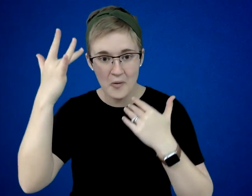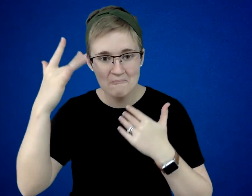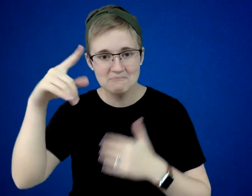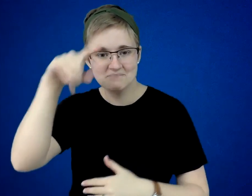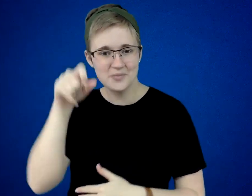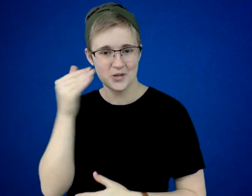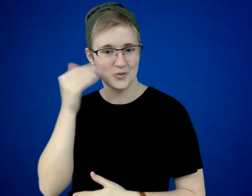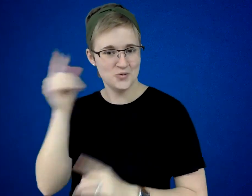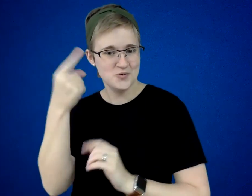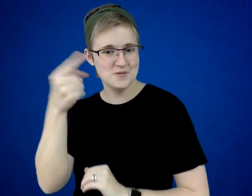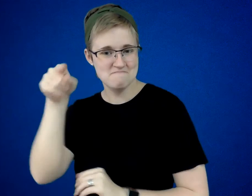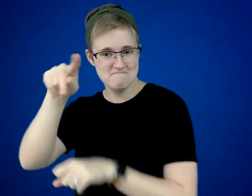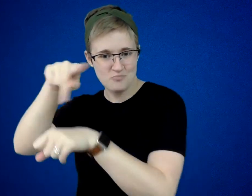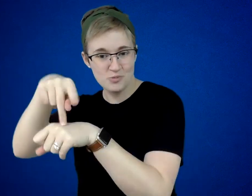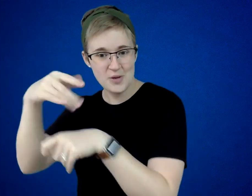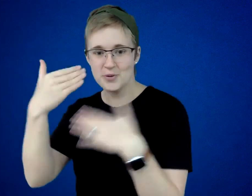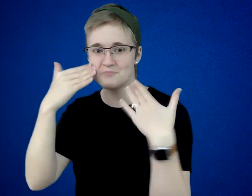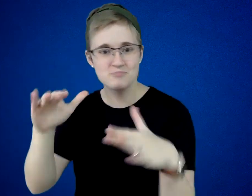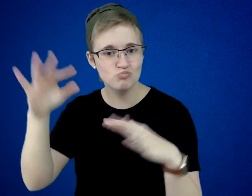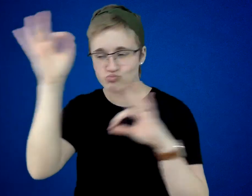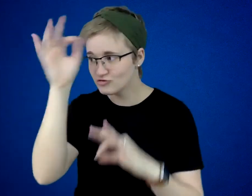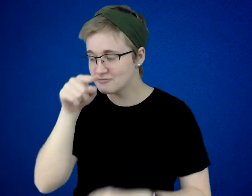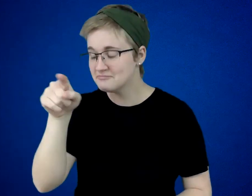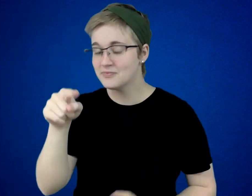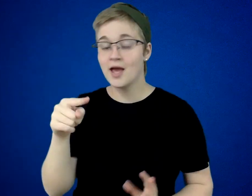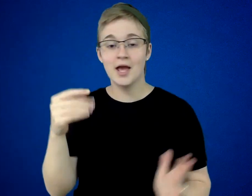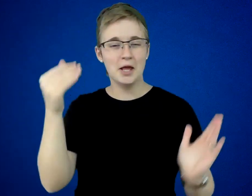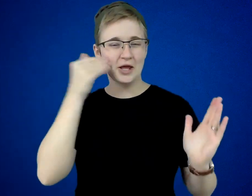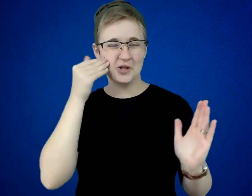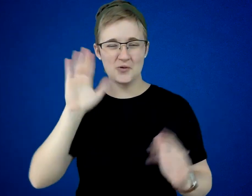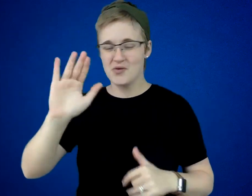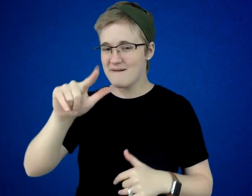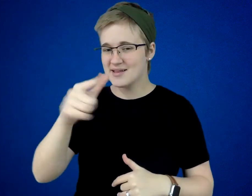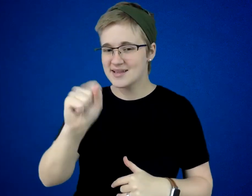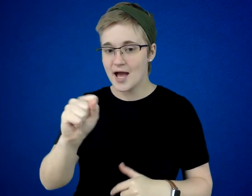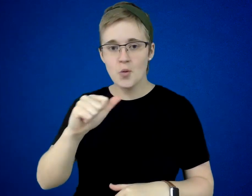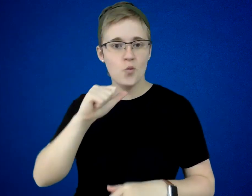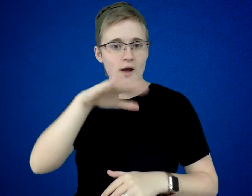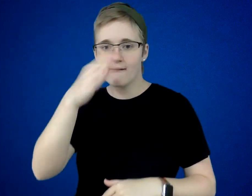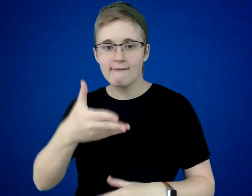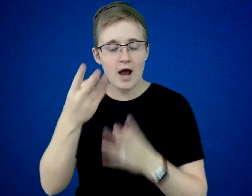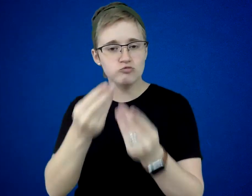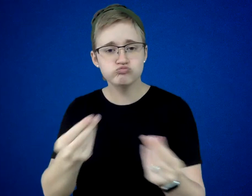did not know. He knew that his legs would never clear up. He was free.